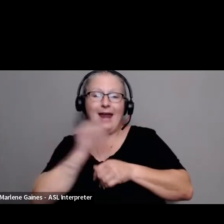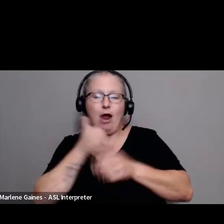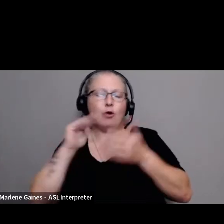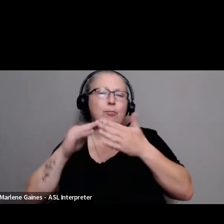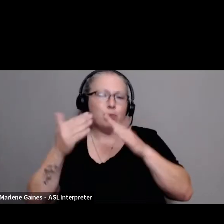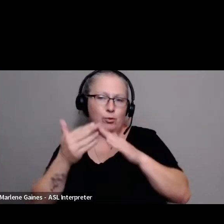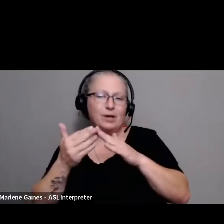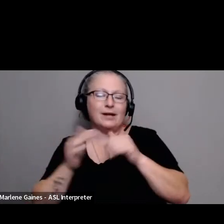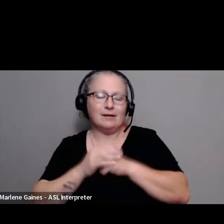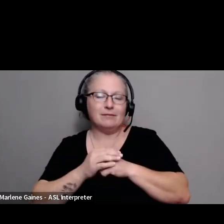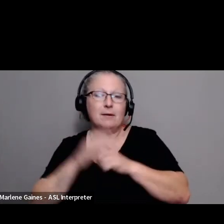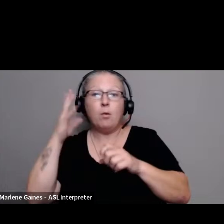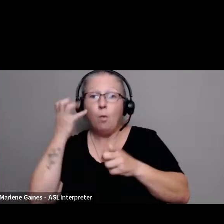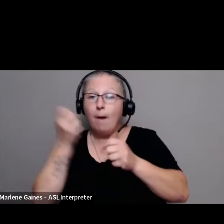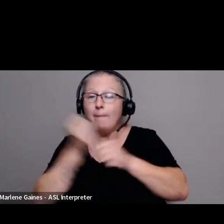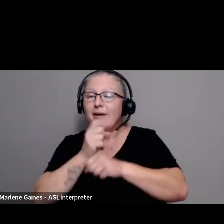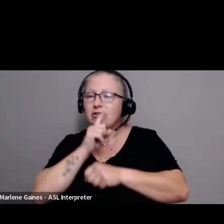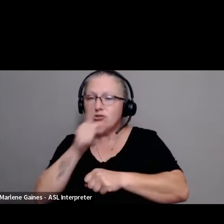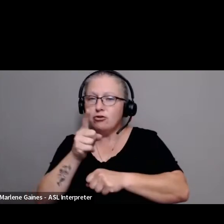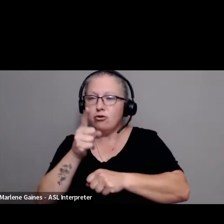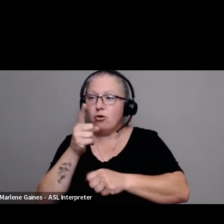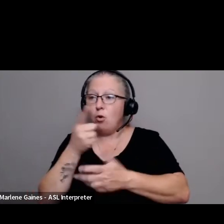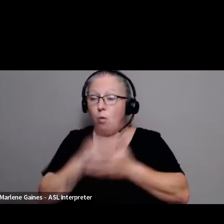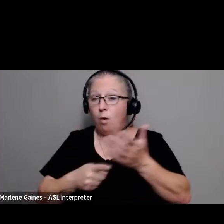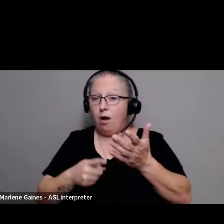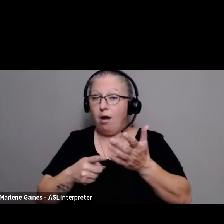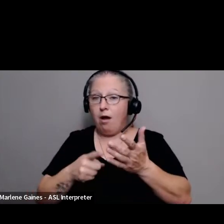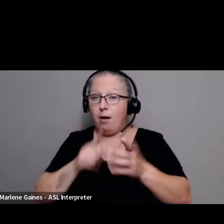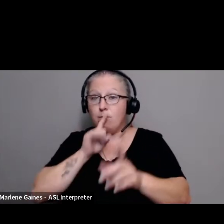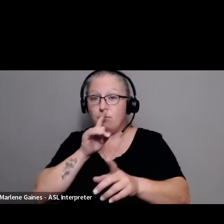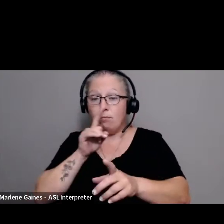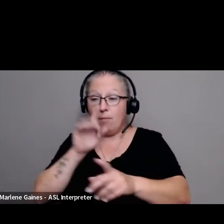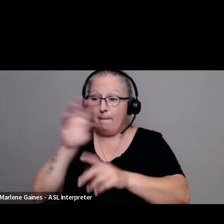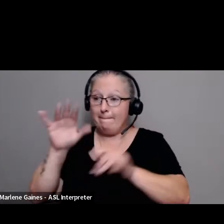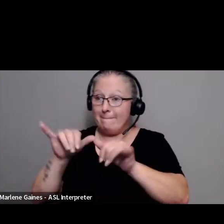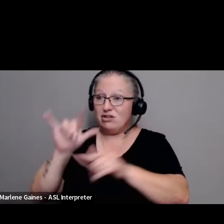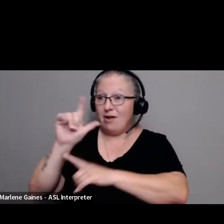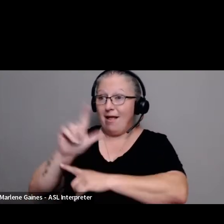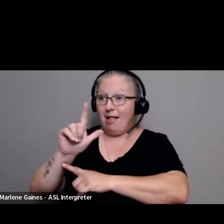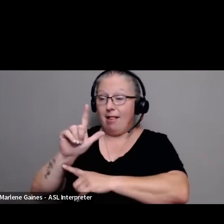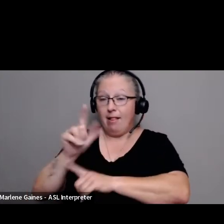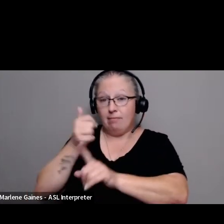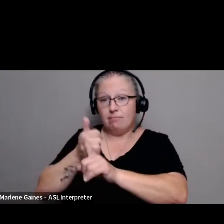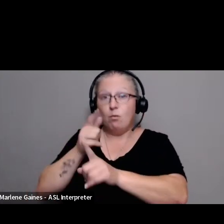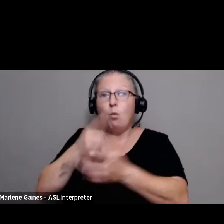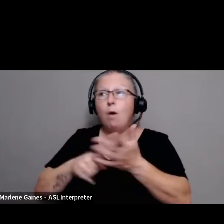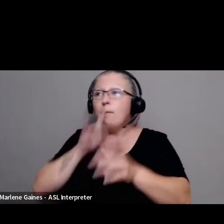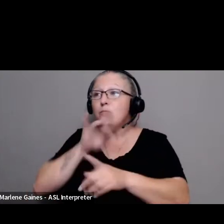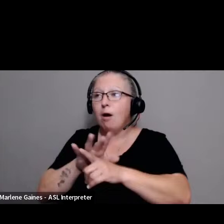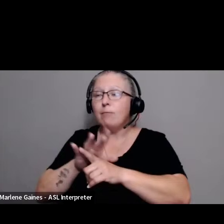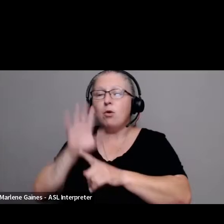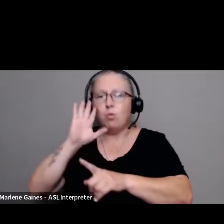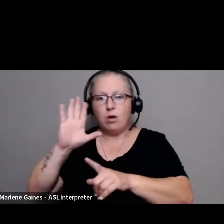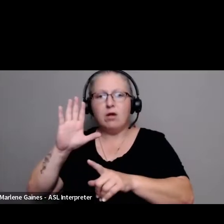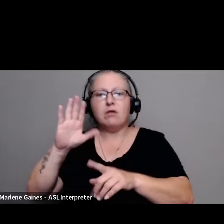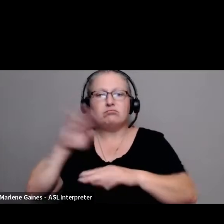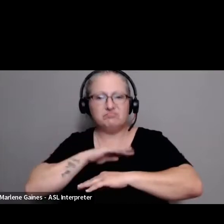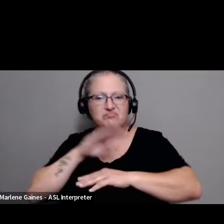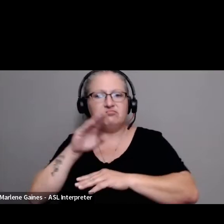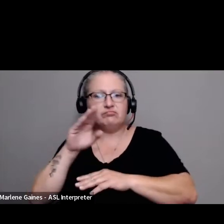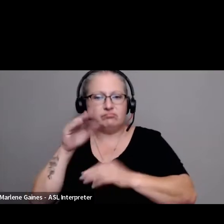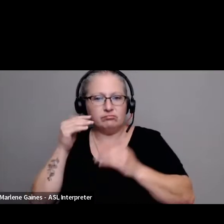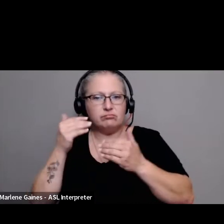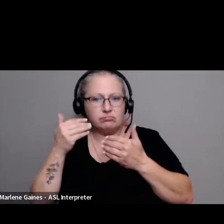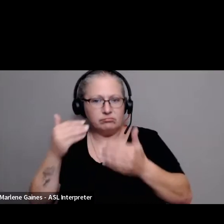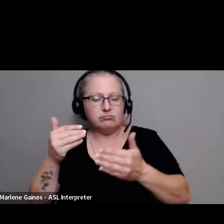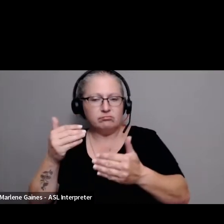community to ensure that the promises of Measure L are fulfilled, and ensure that the facilities that